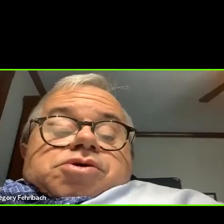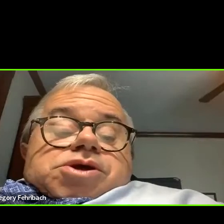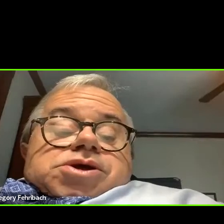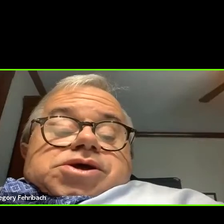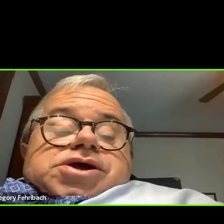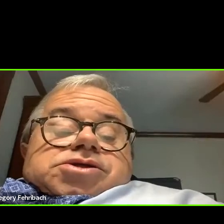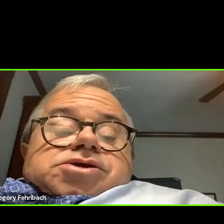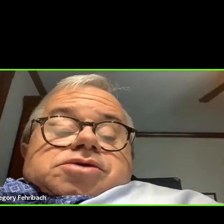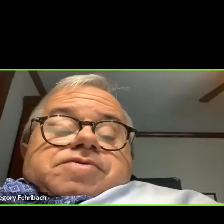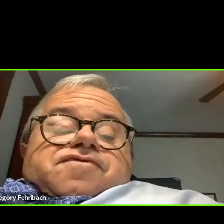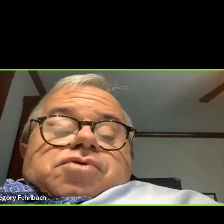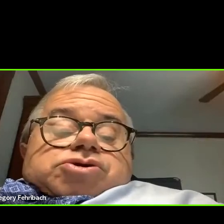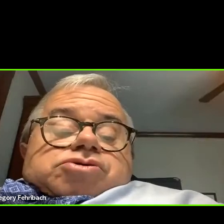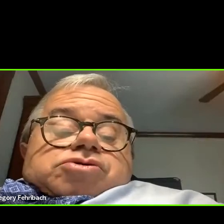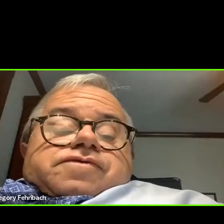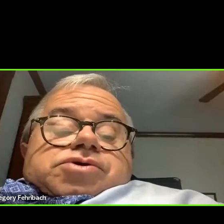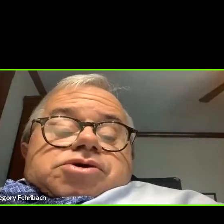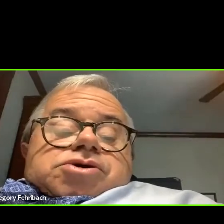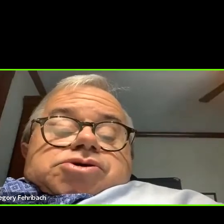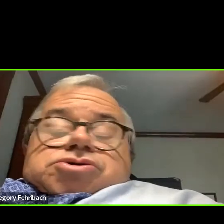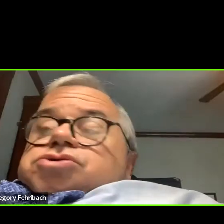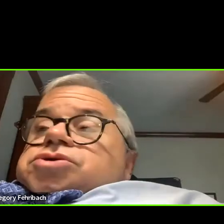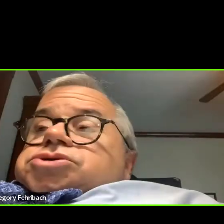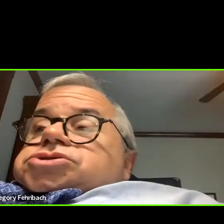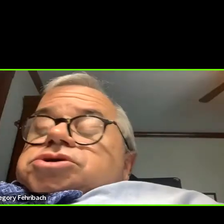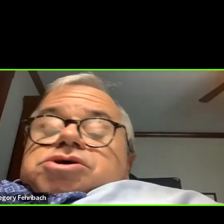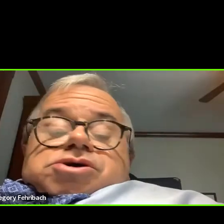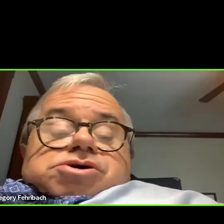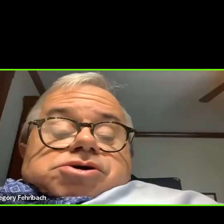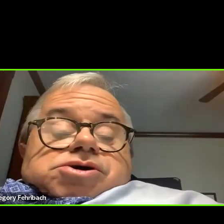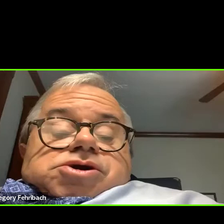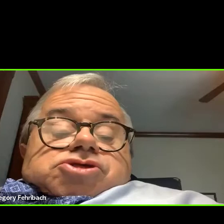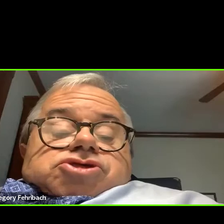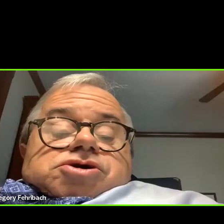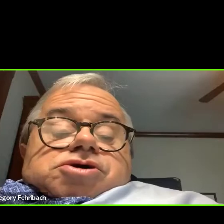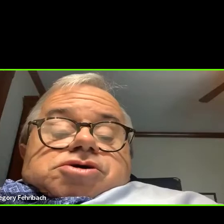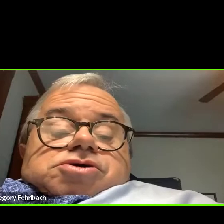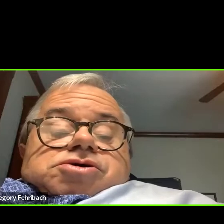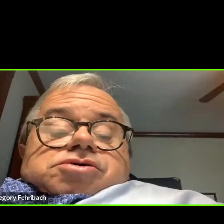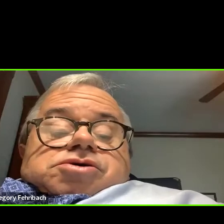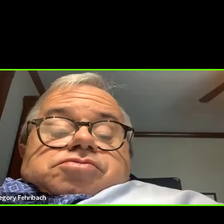committee report. And before I turn it over to Chris,